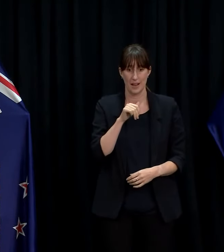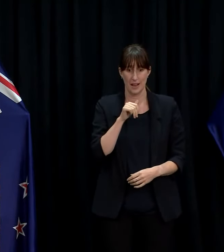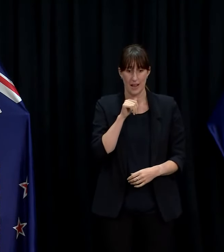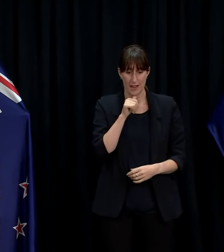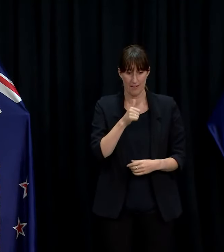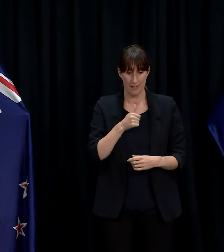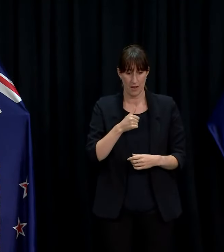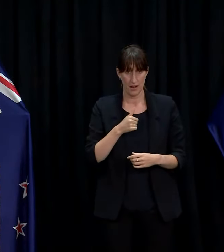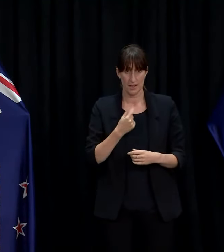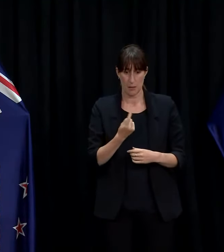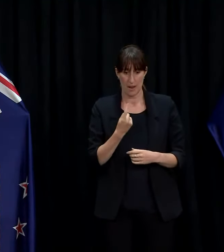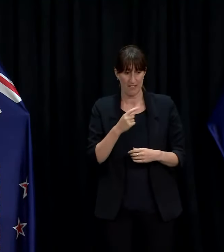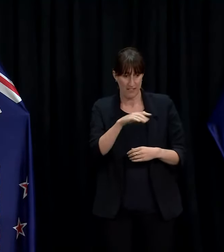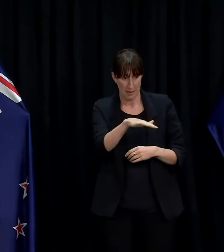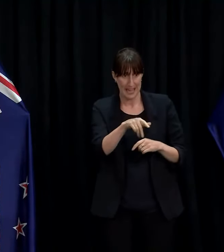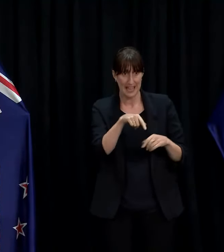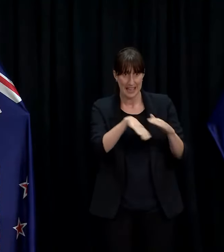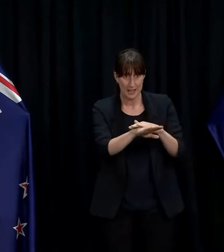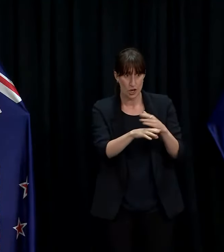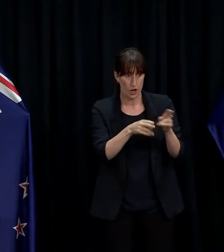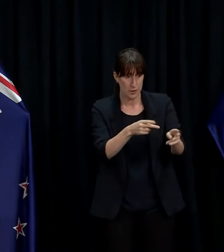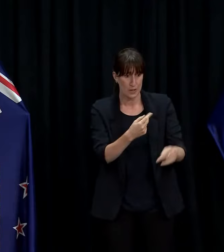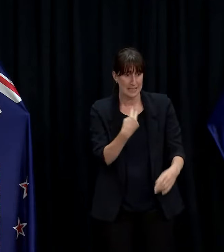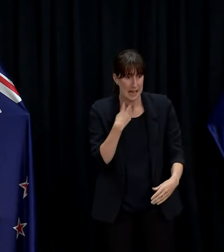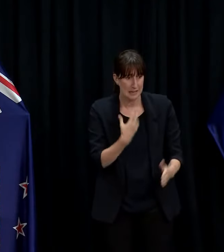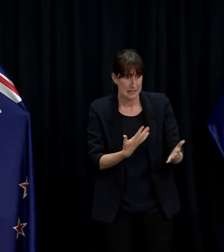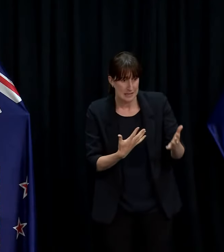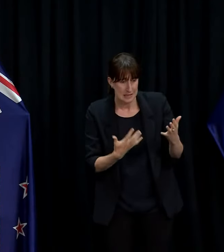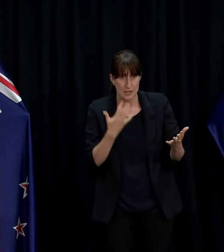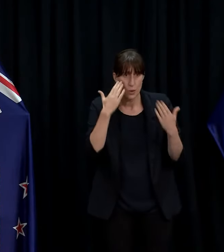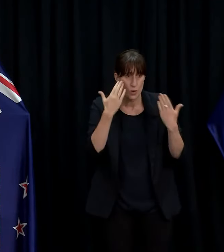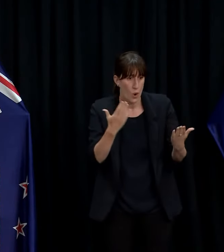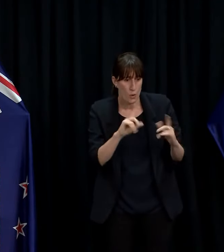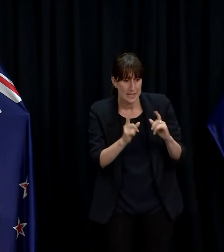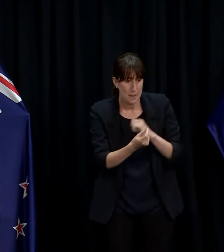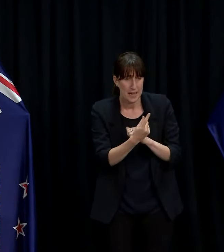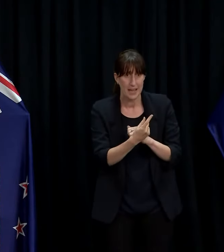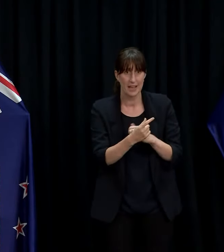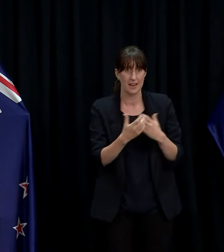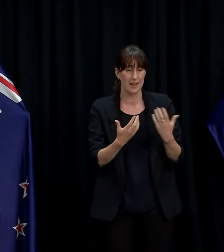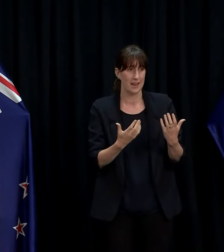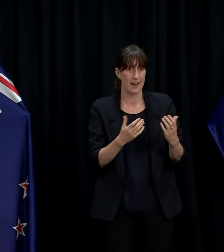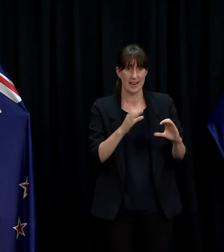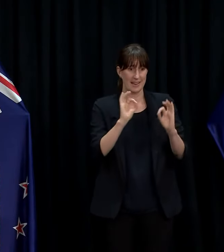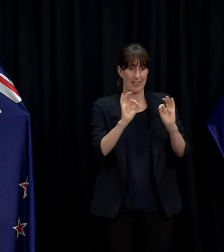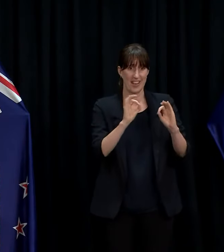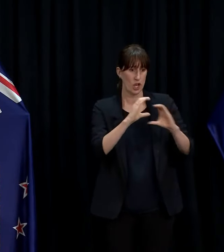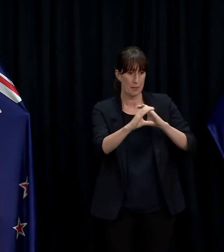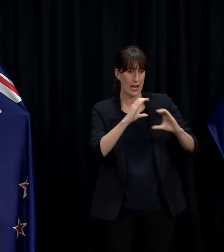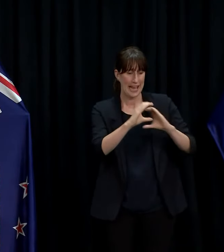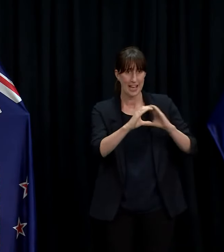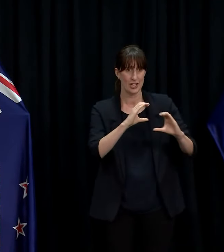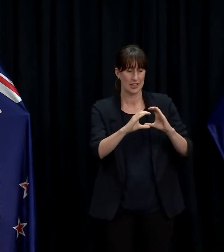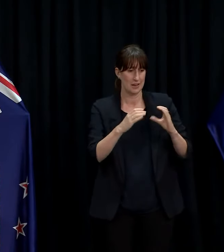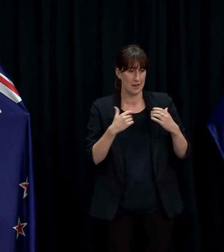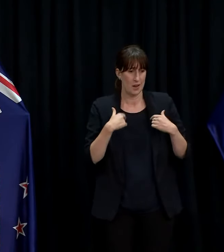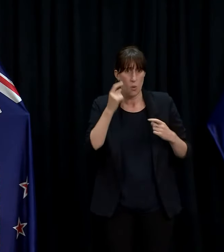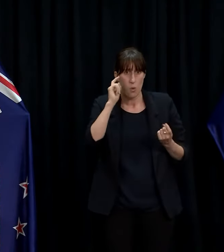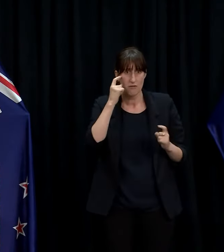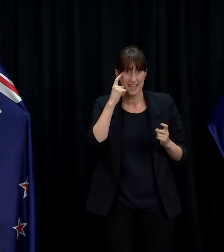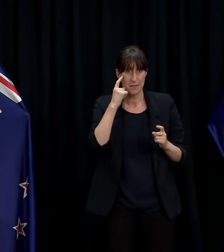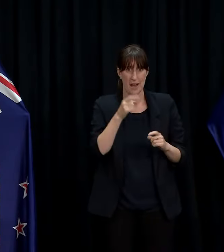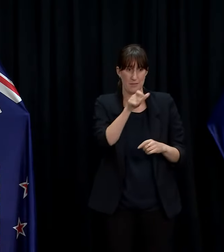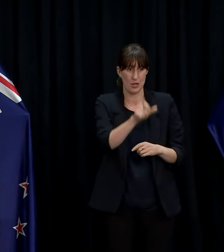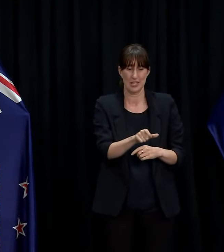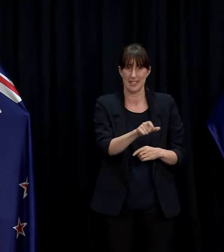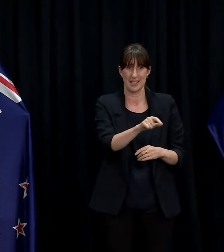you can't go and see them and you can't visit them and you're wanting to know what's going on, and perhaps the hospital isn't communicating freely with you because they are under that